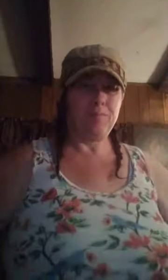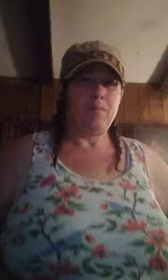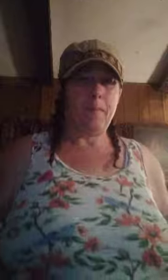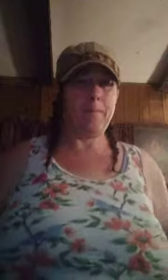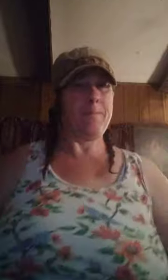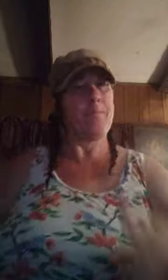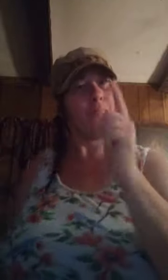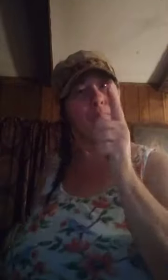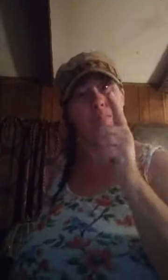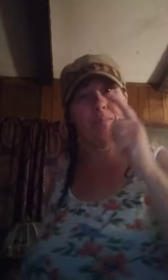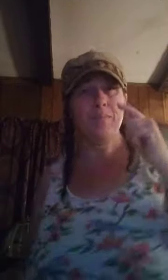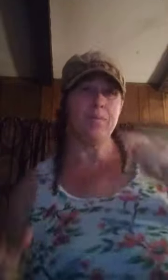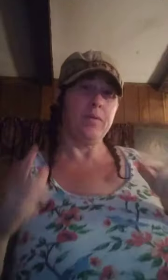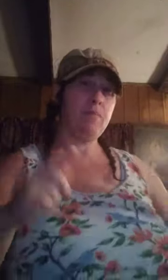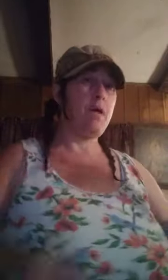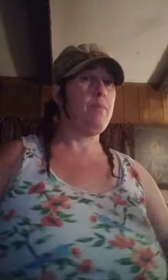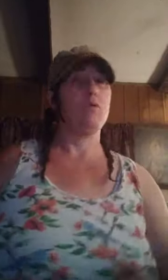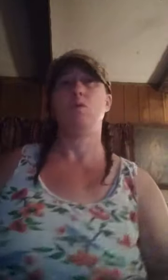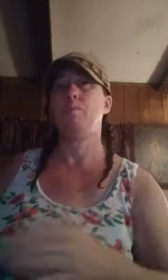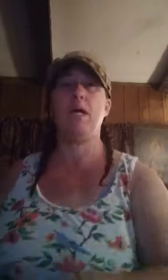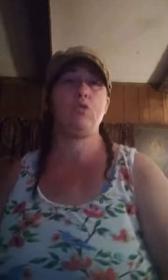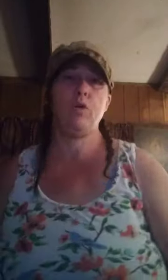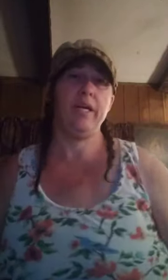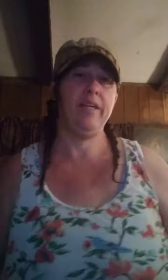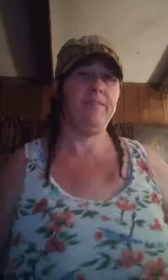Many a young maid lost her baubles to my trade.